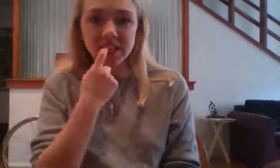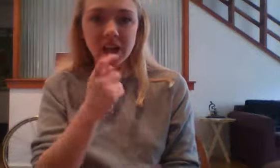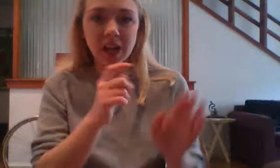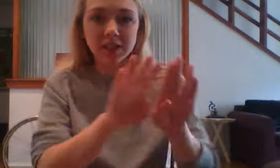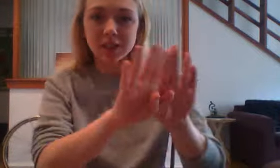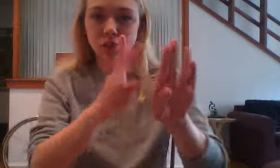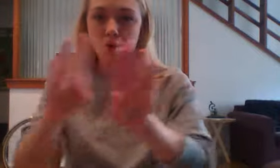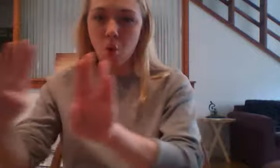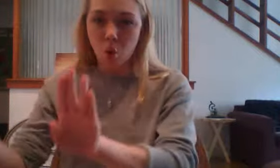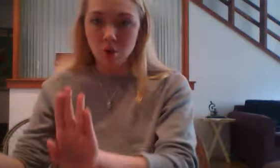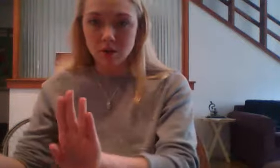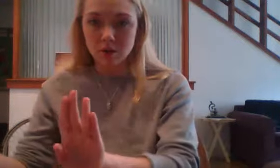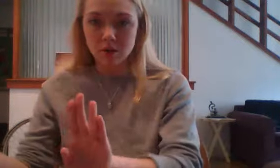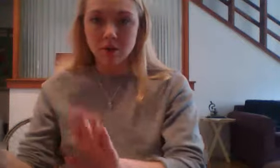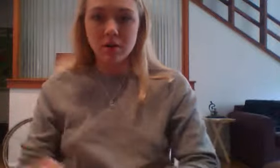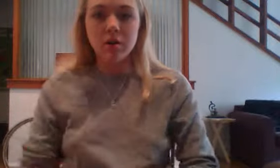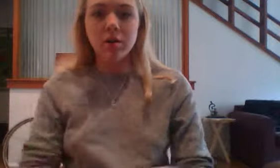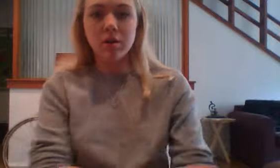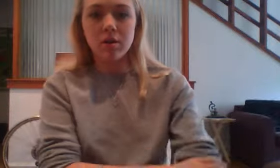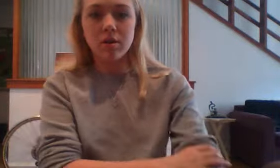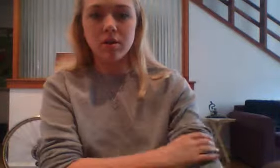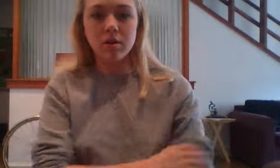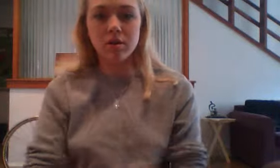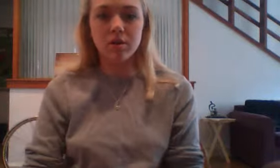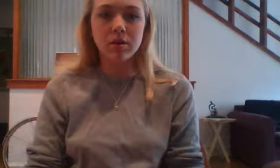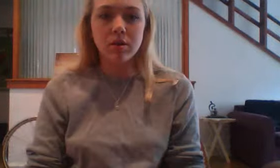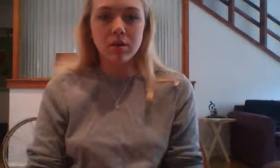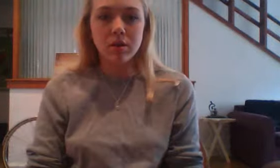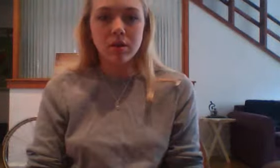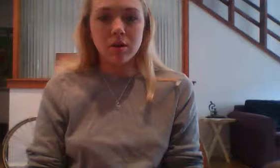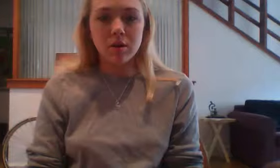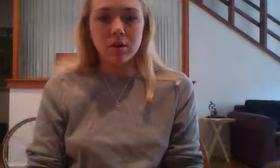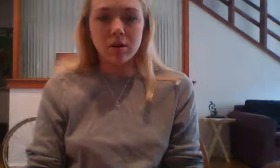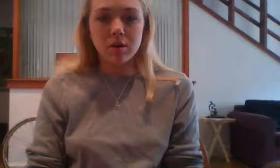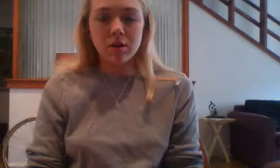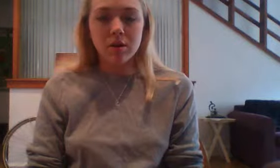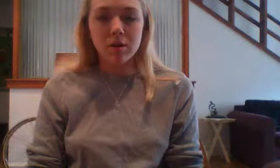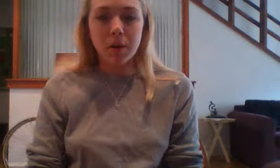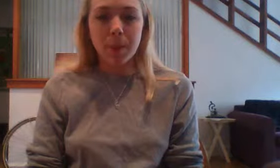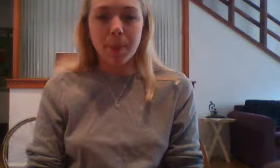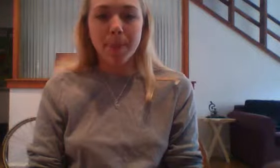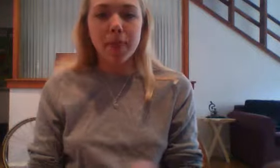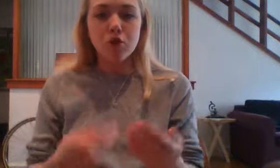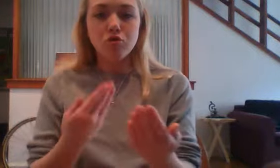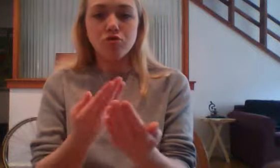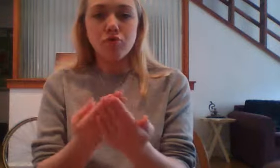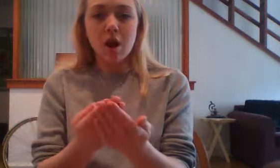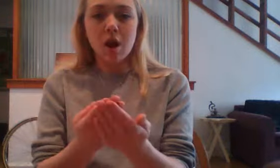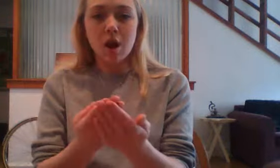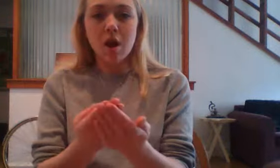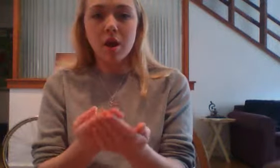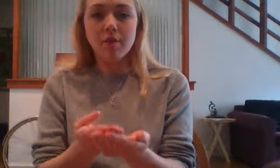here you've got an accessible door. And the approach as you go up to the building is a very gentle incline, straight up from the